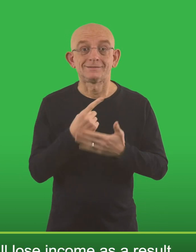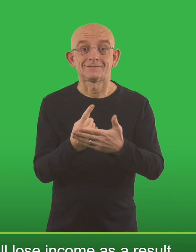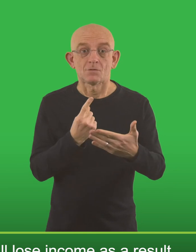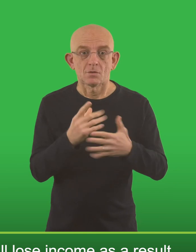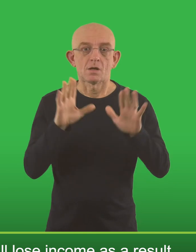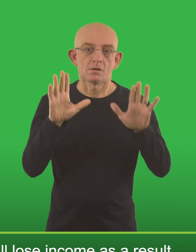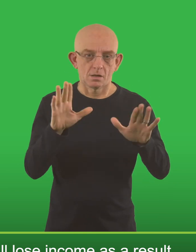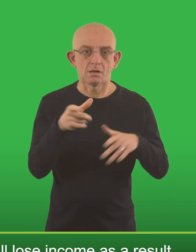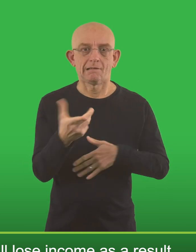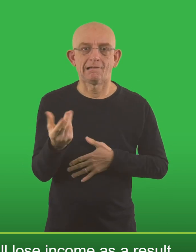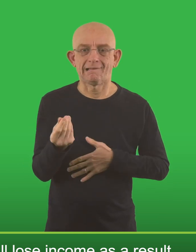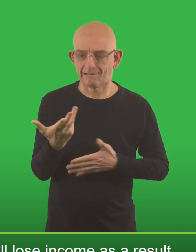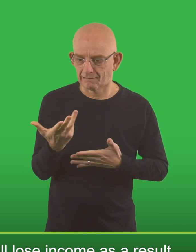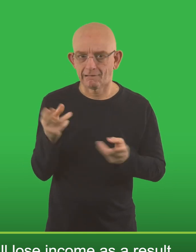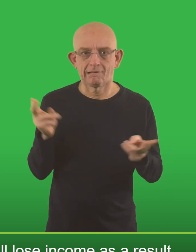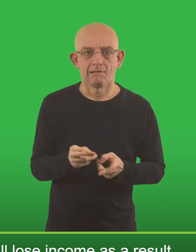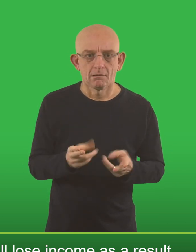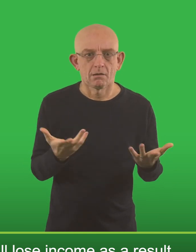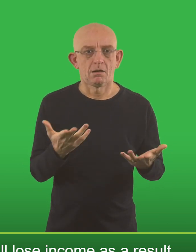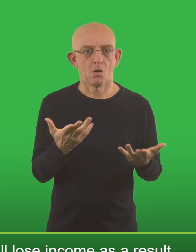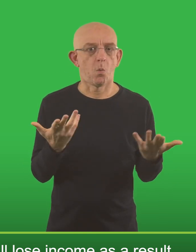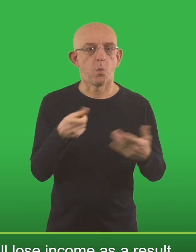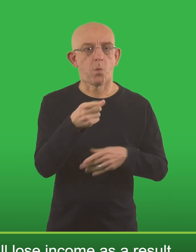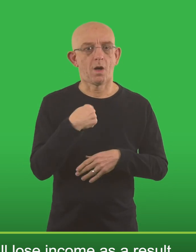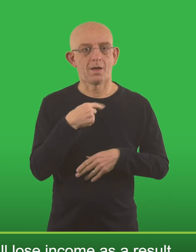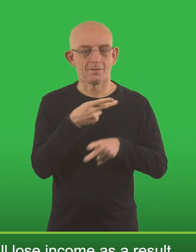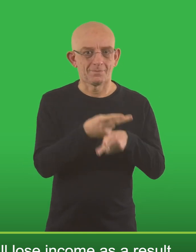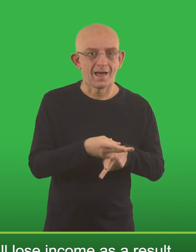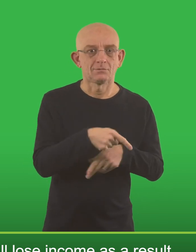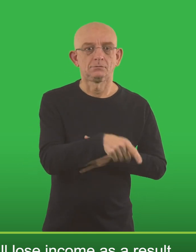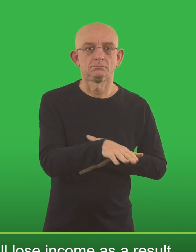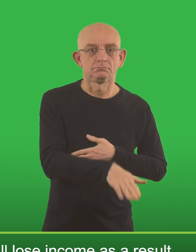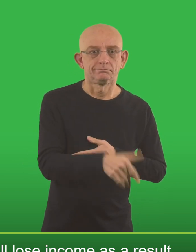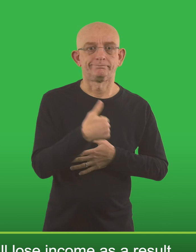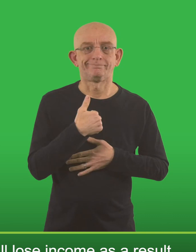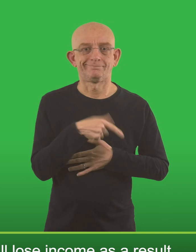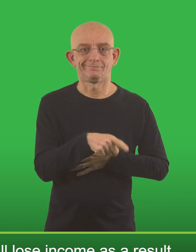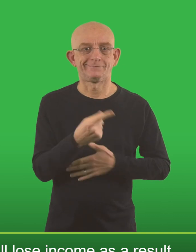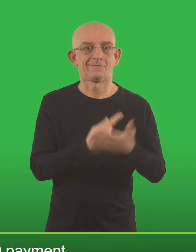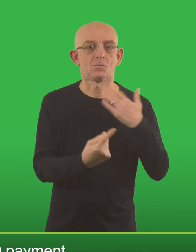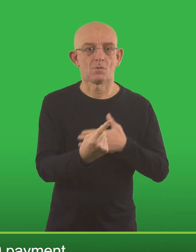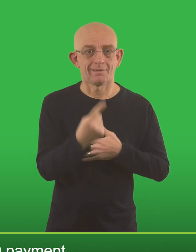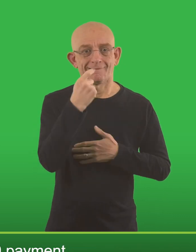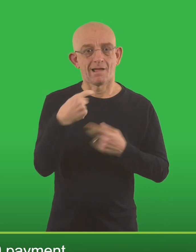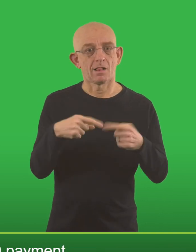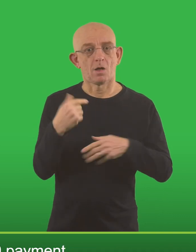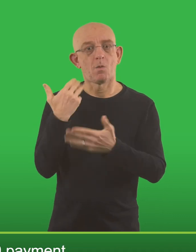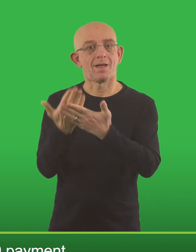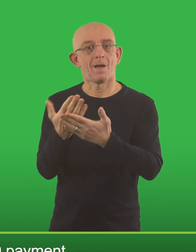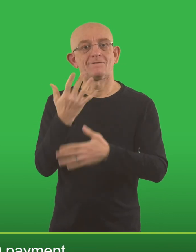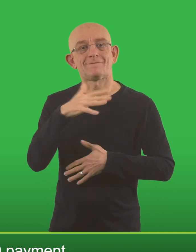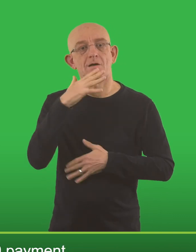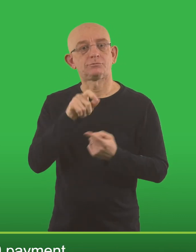to self-isolate and will lose income as a result, or if you're the parent or guardian of a child who has to self-isolate, you will be eligible